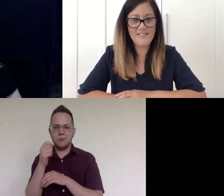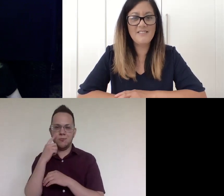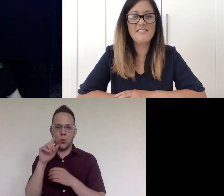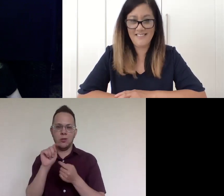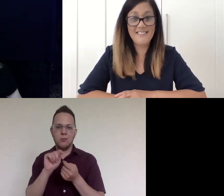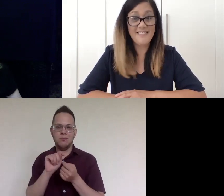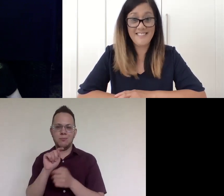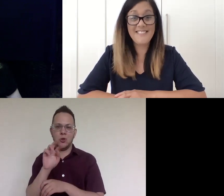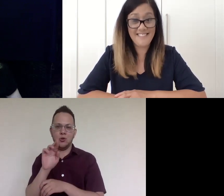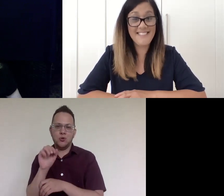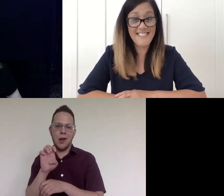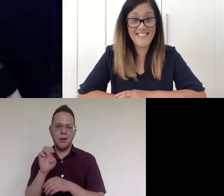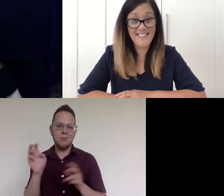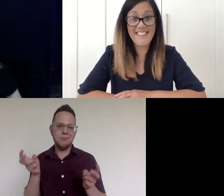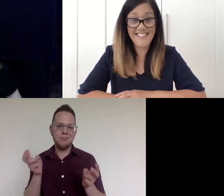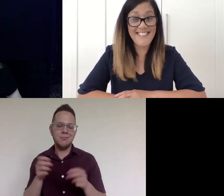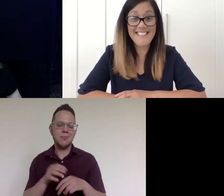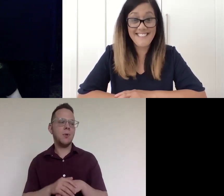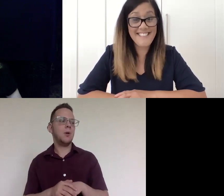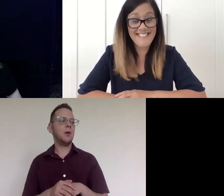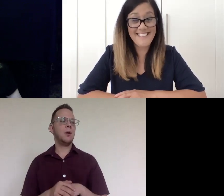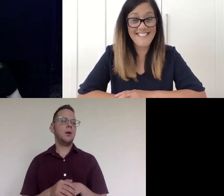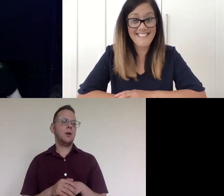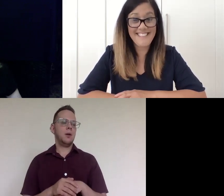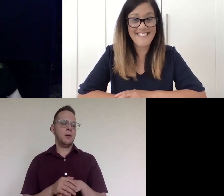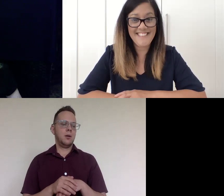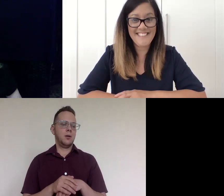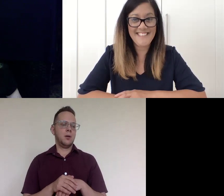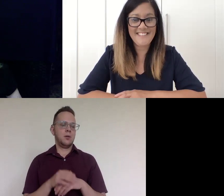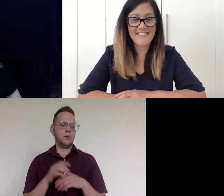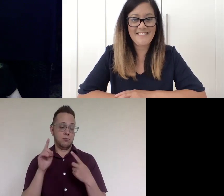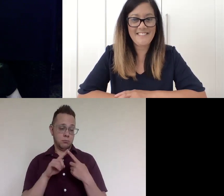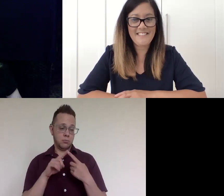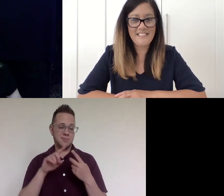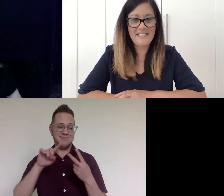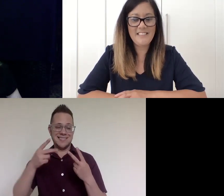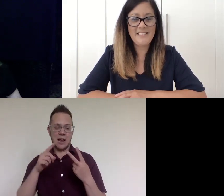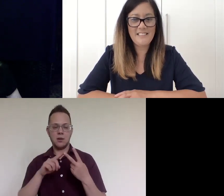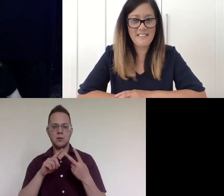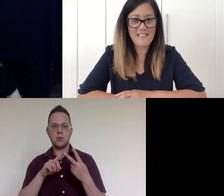advice, and you have to kind of know the tricks of the trade.